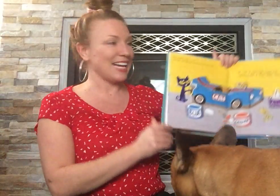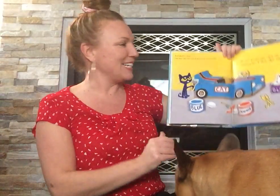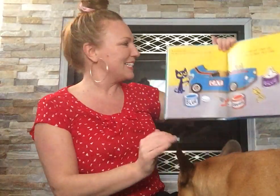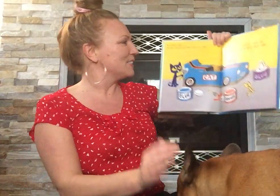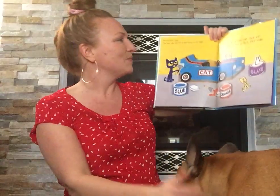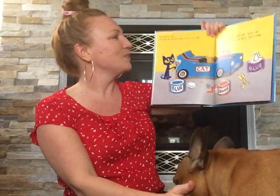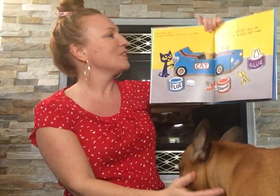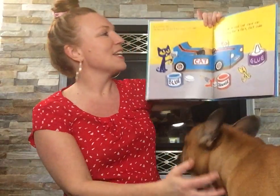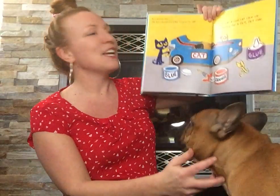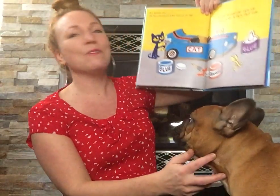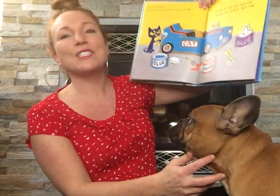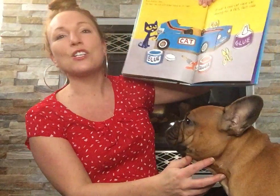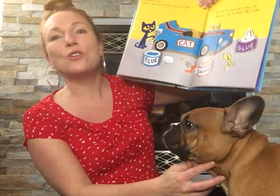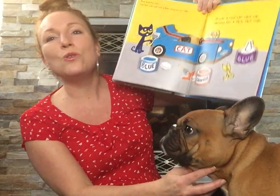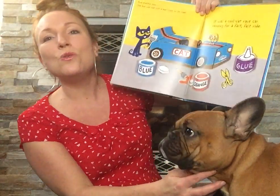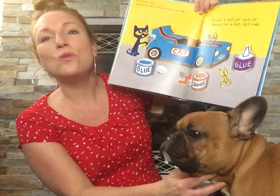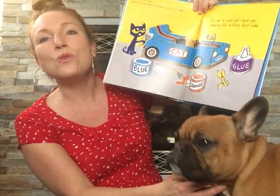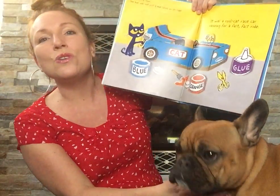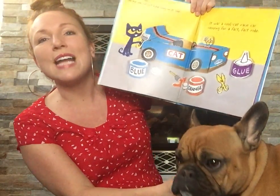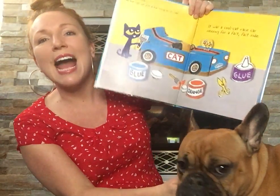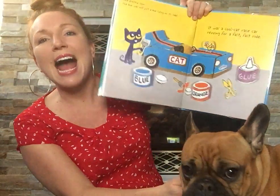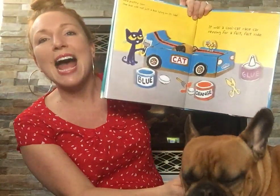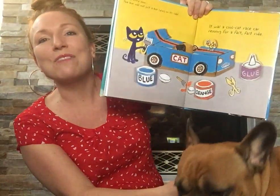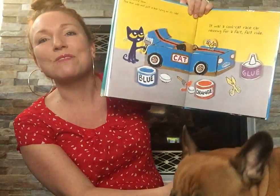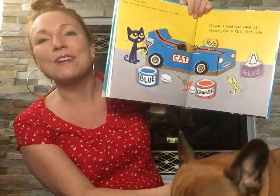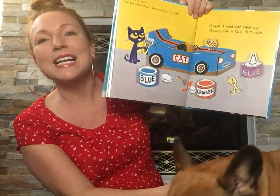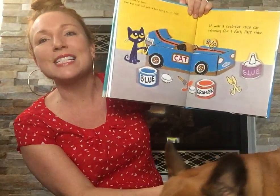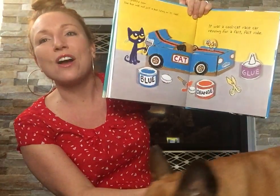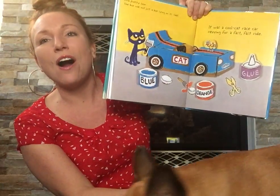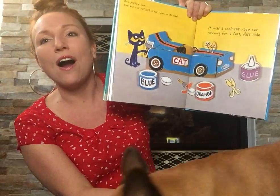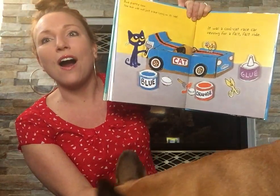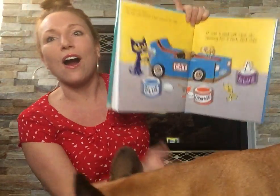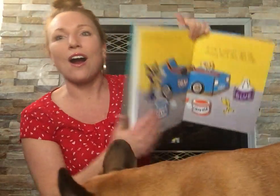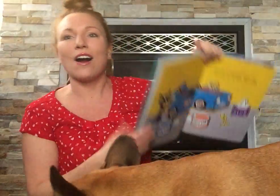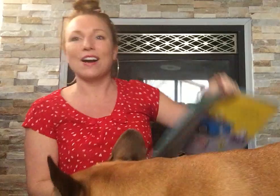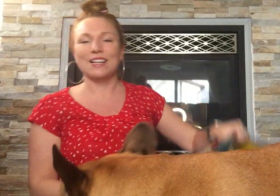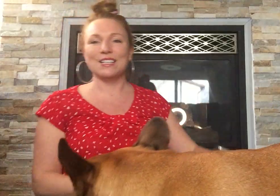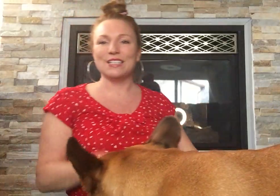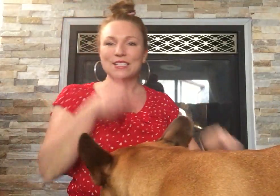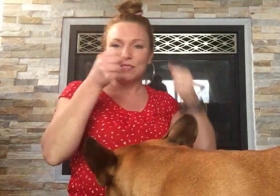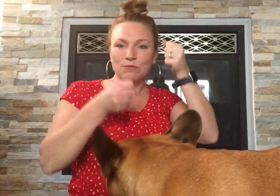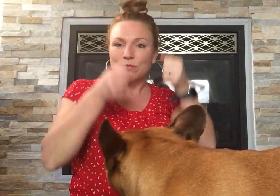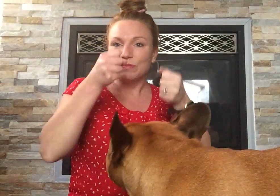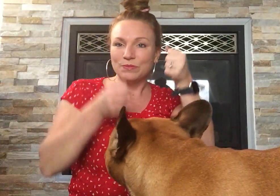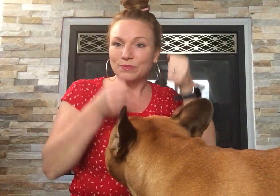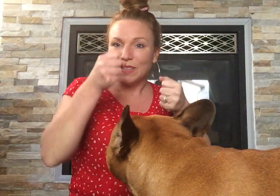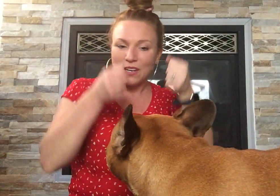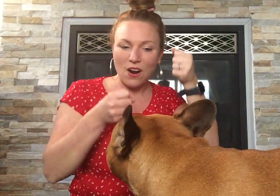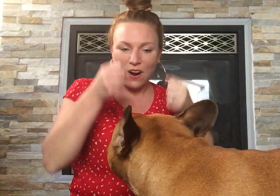side. It was a cool cat race car. A